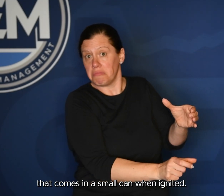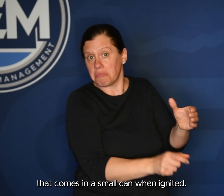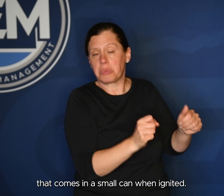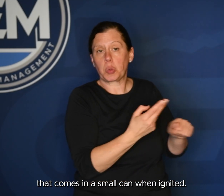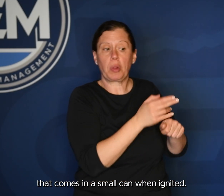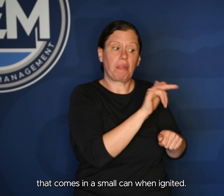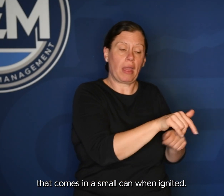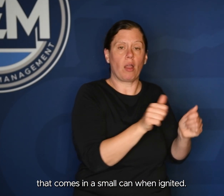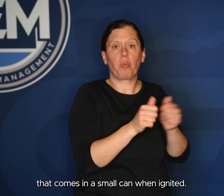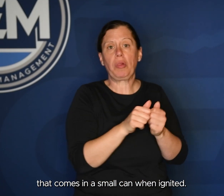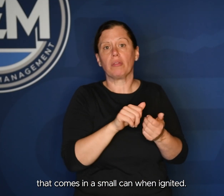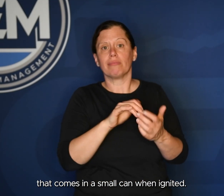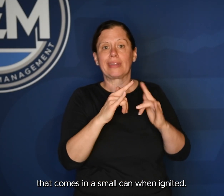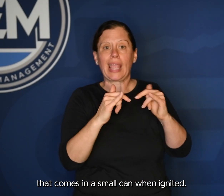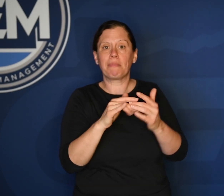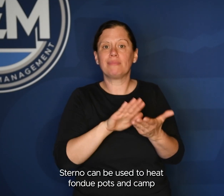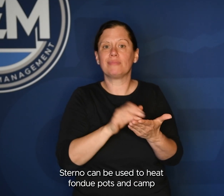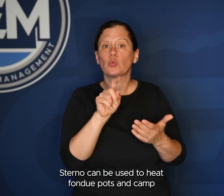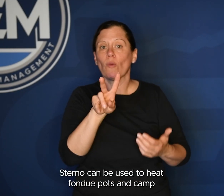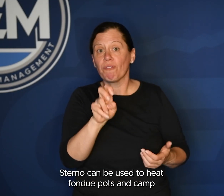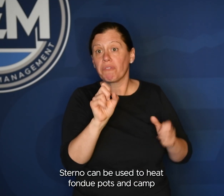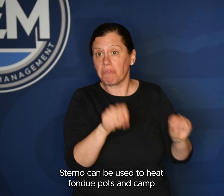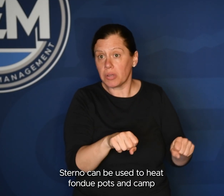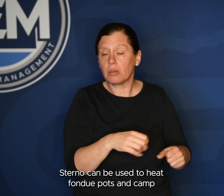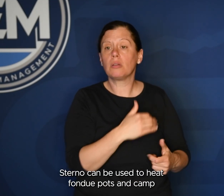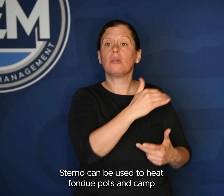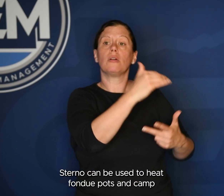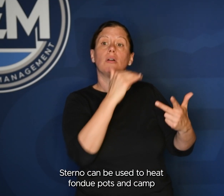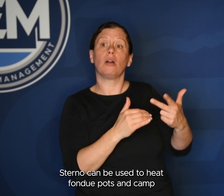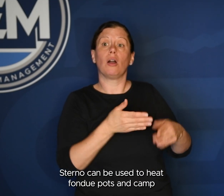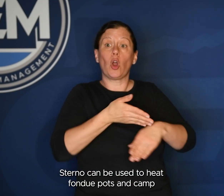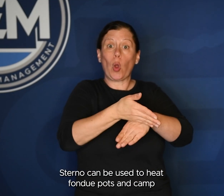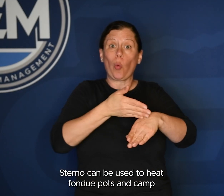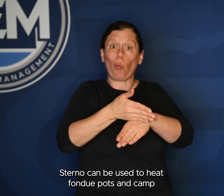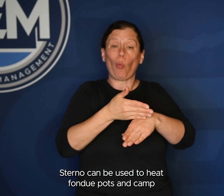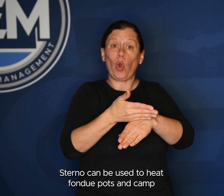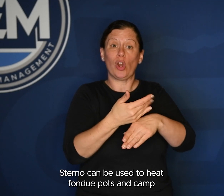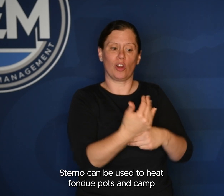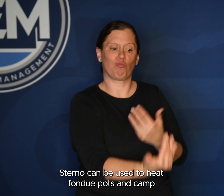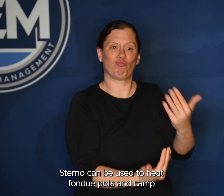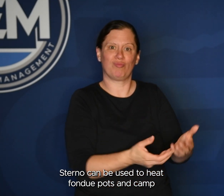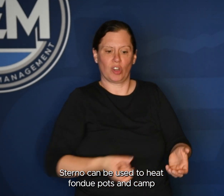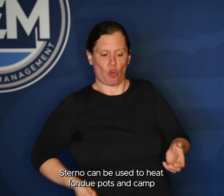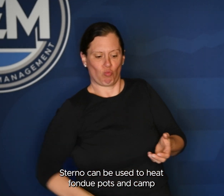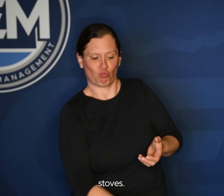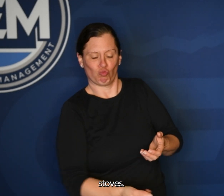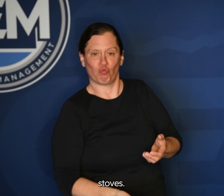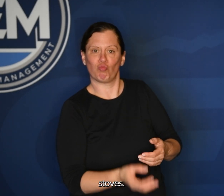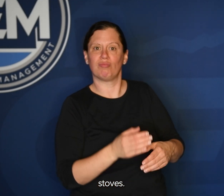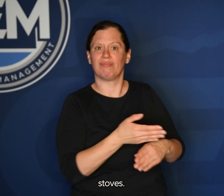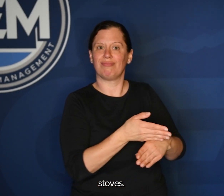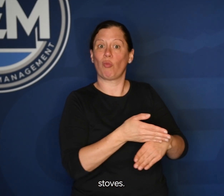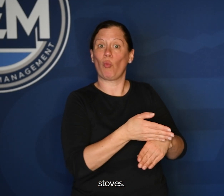can. When ignited, sterno can be used to heat fondue pots and camp stoves.